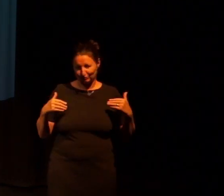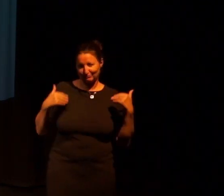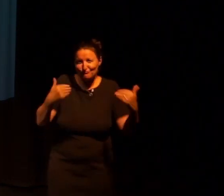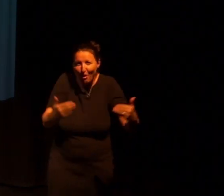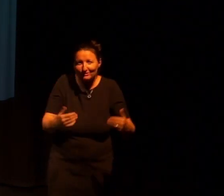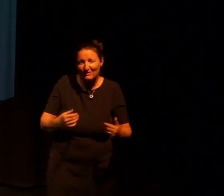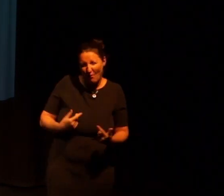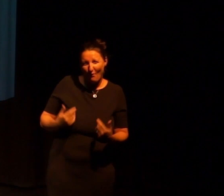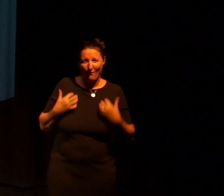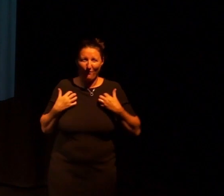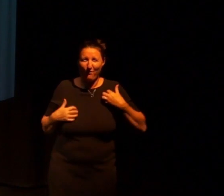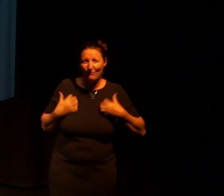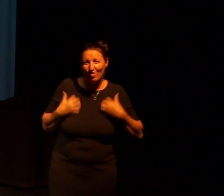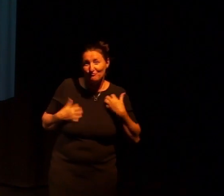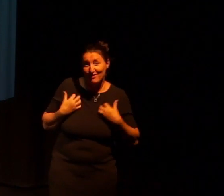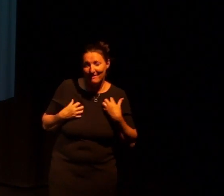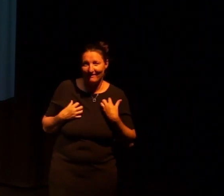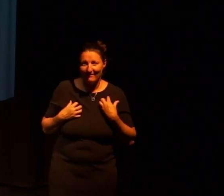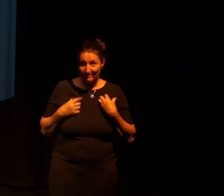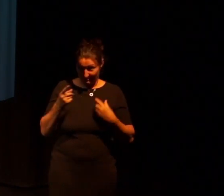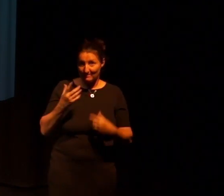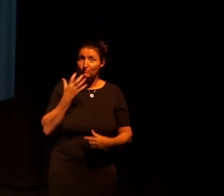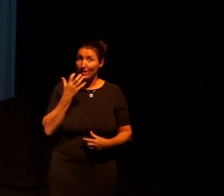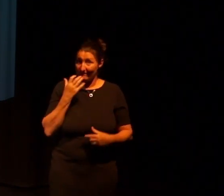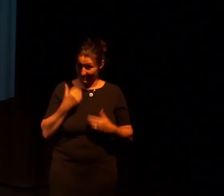thrilling. Will she dare to step into the